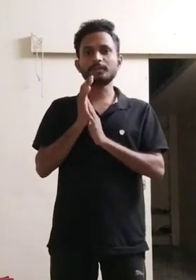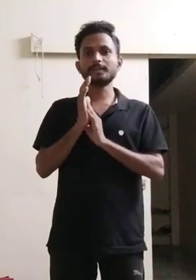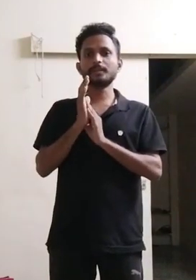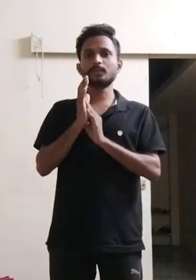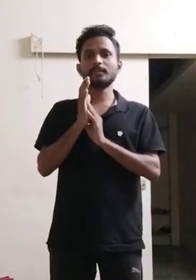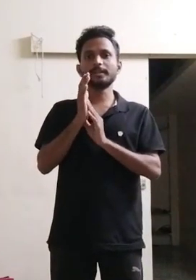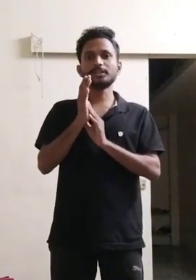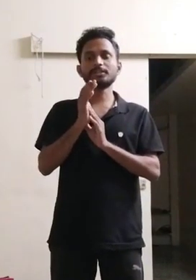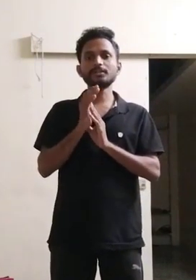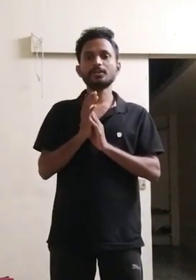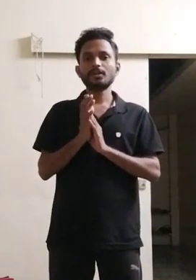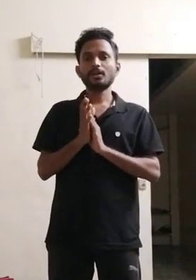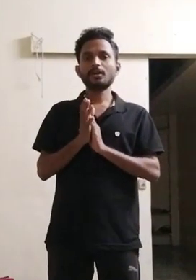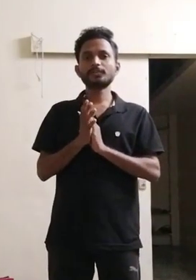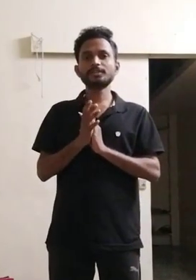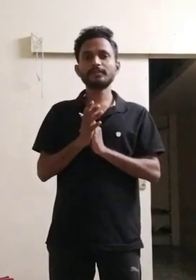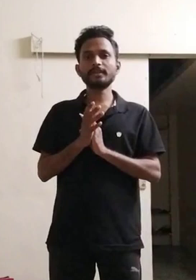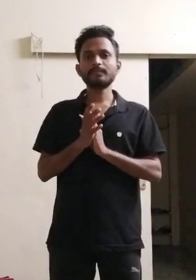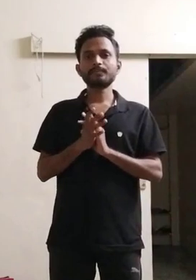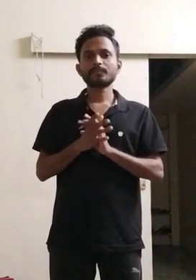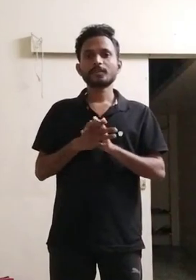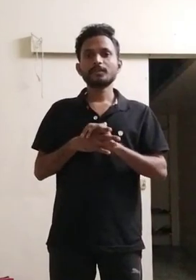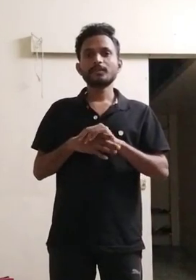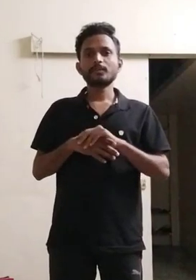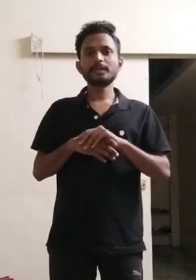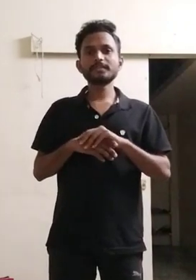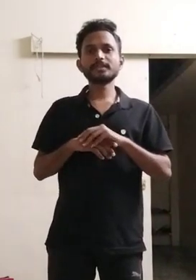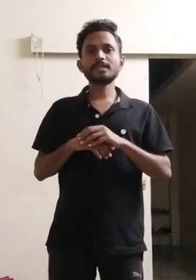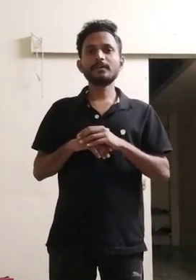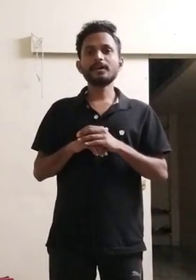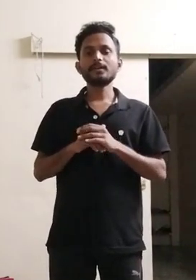specific implementation of the JVM. But is the Java